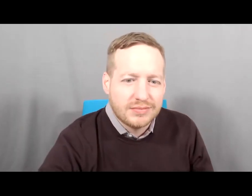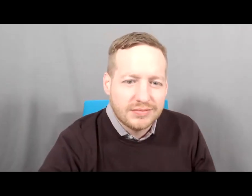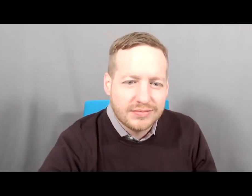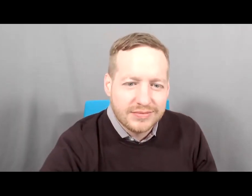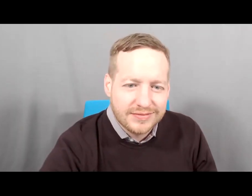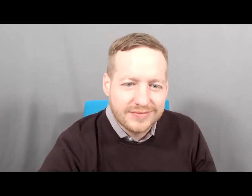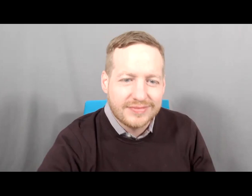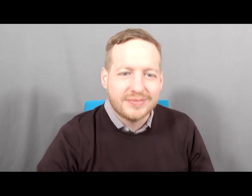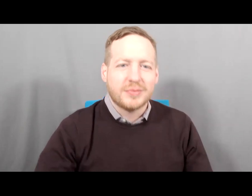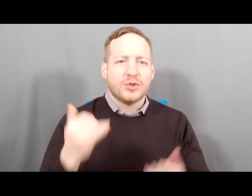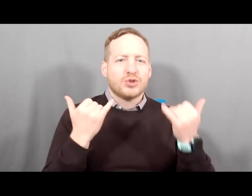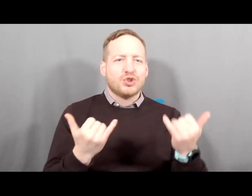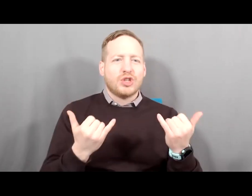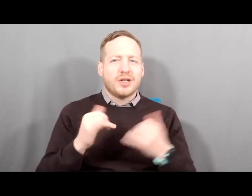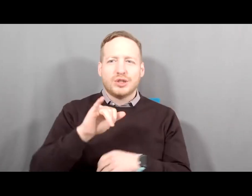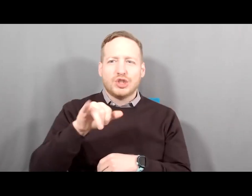So